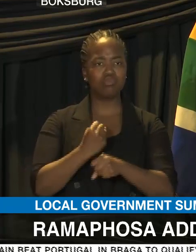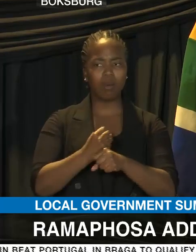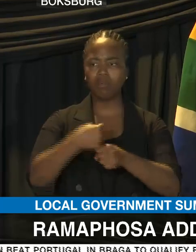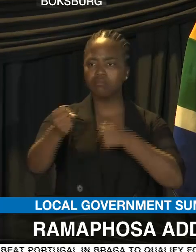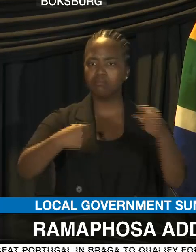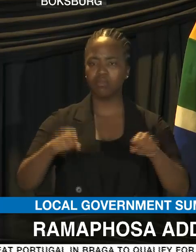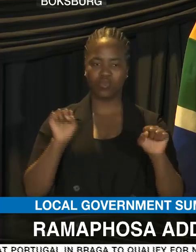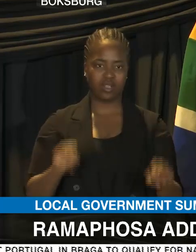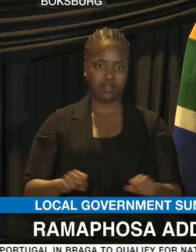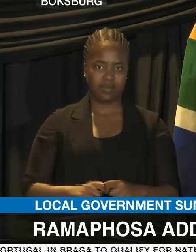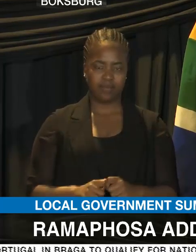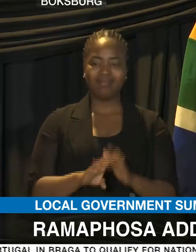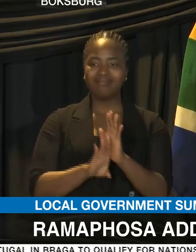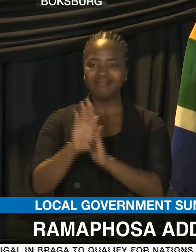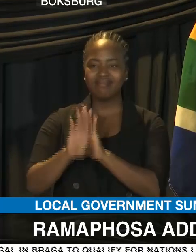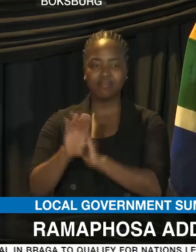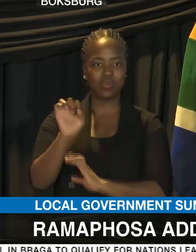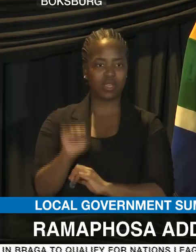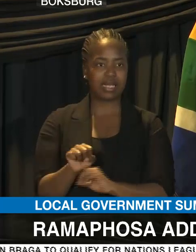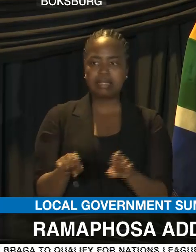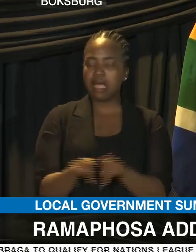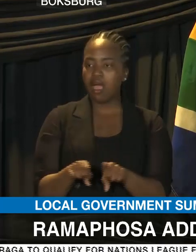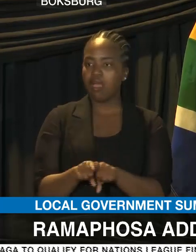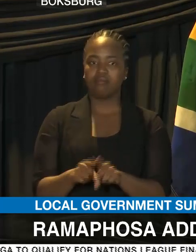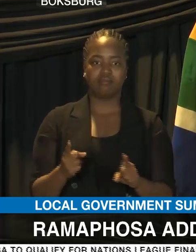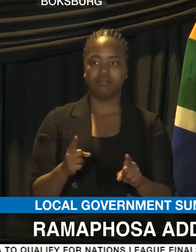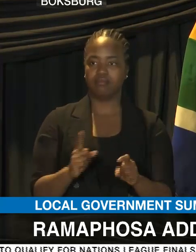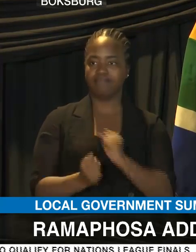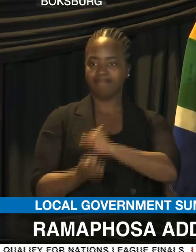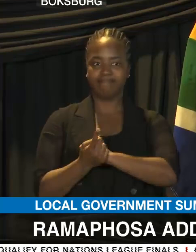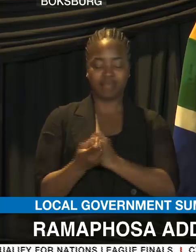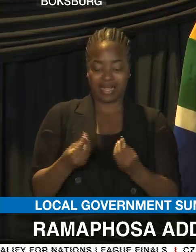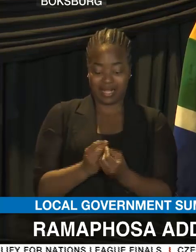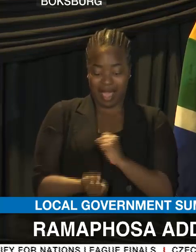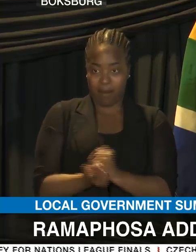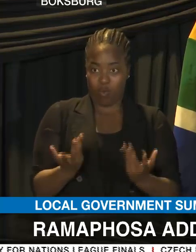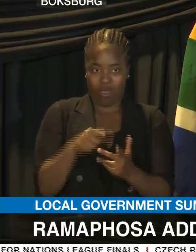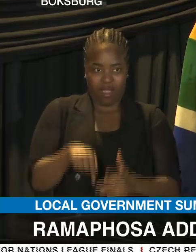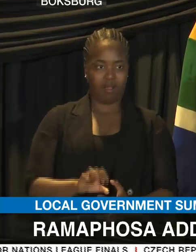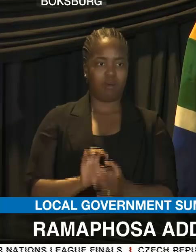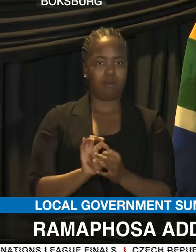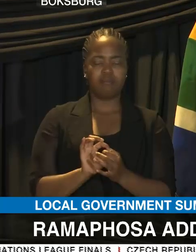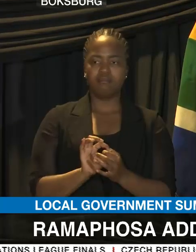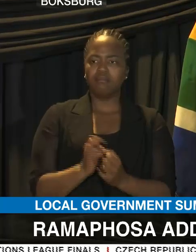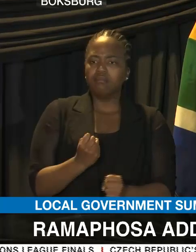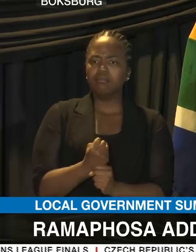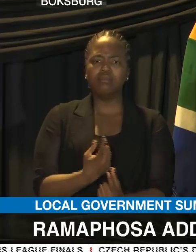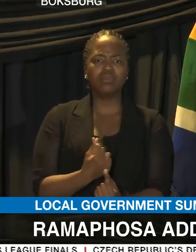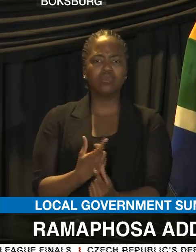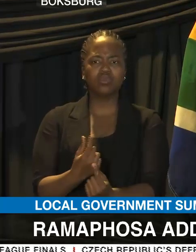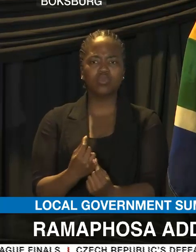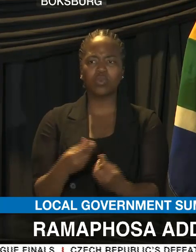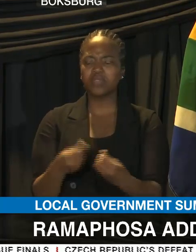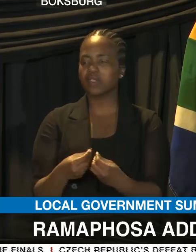development as well as localization, making sure that the products that